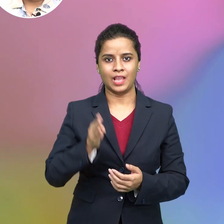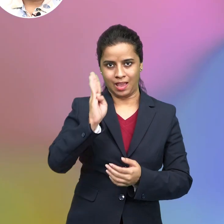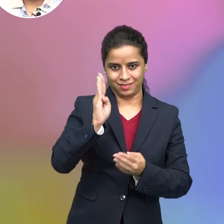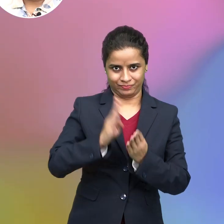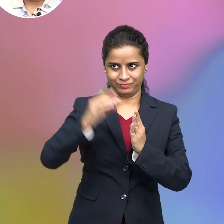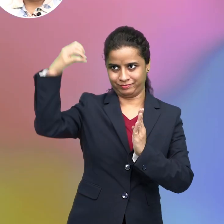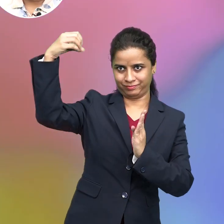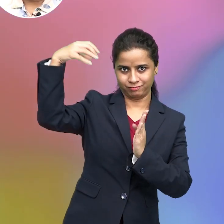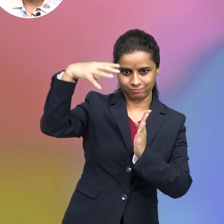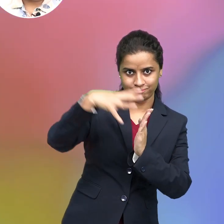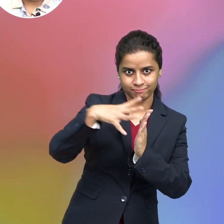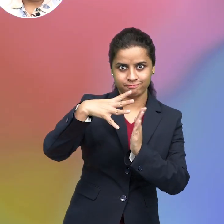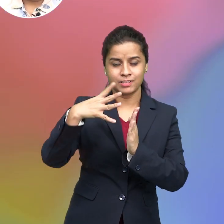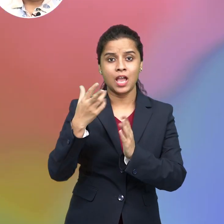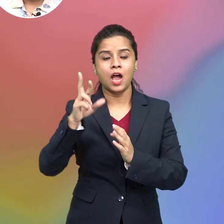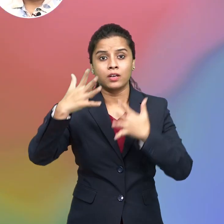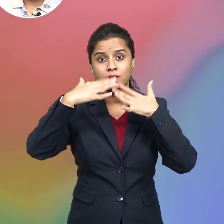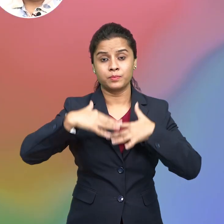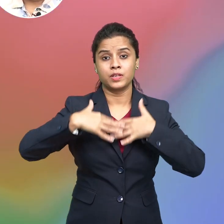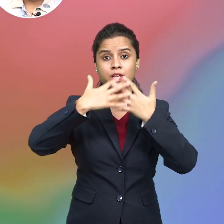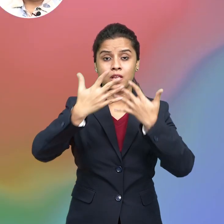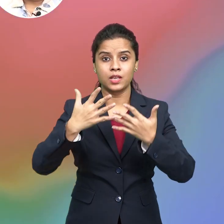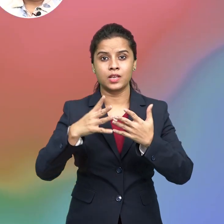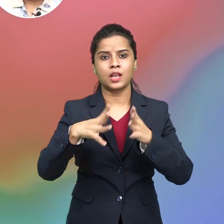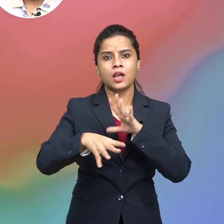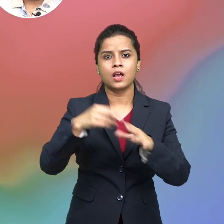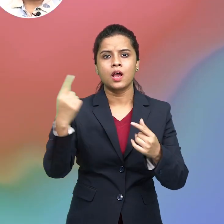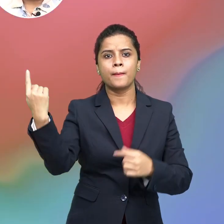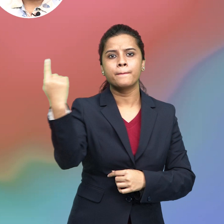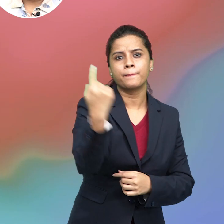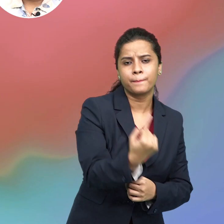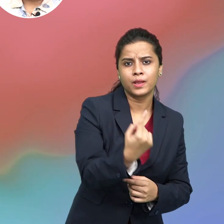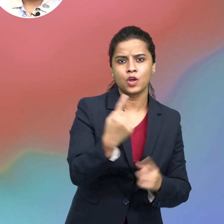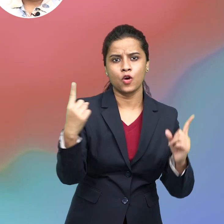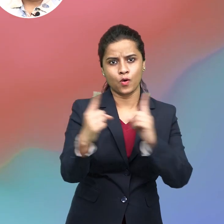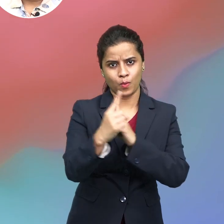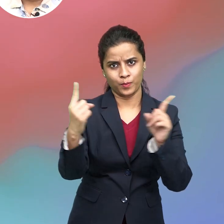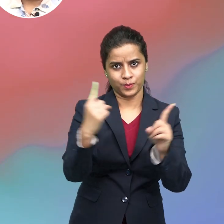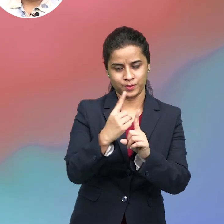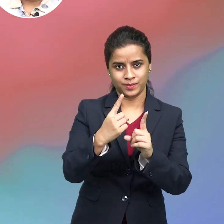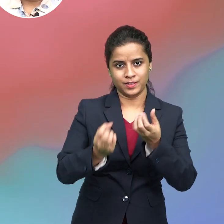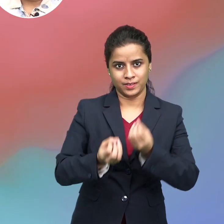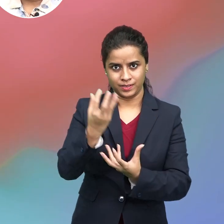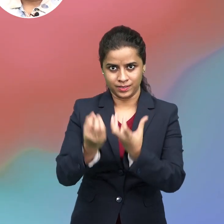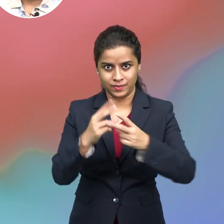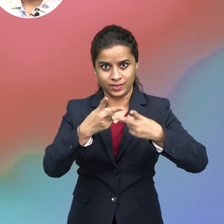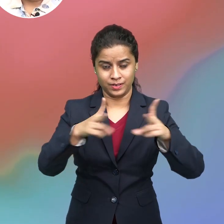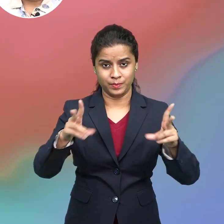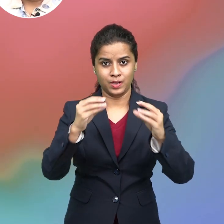Photosynthesis and respiration appear to be opposing reactions with